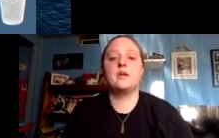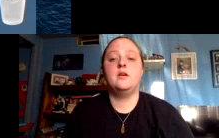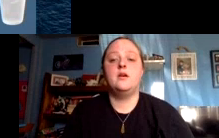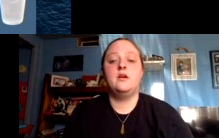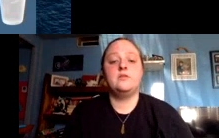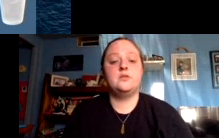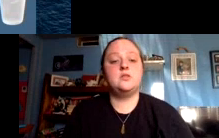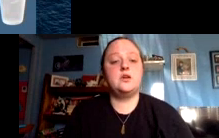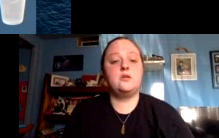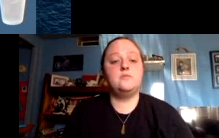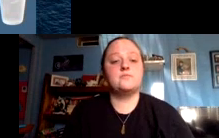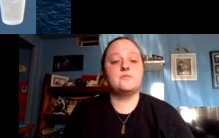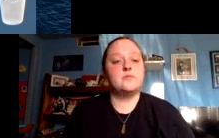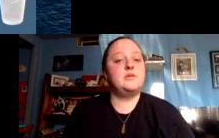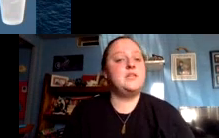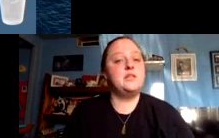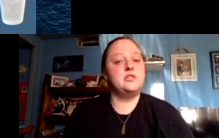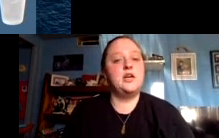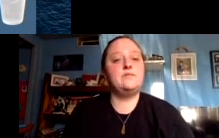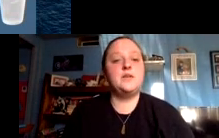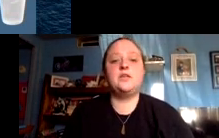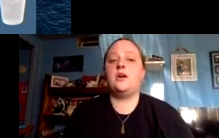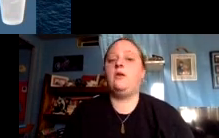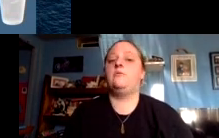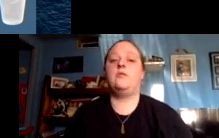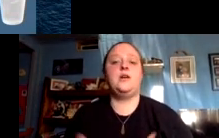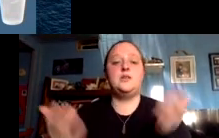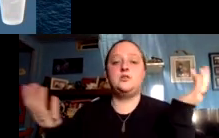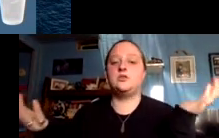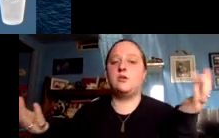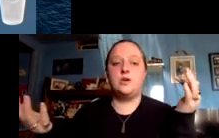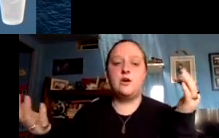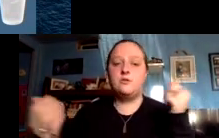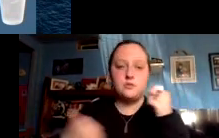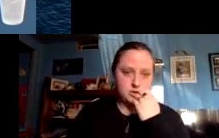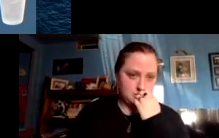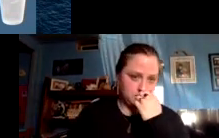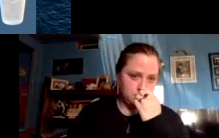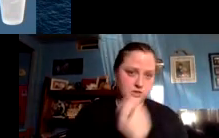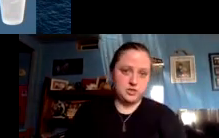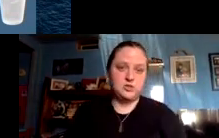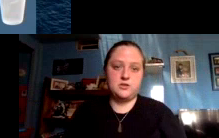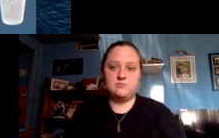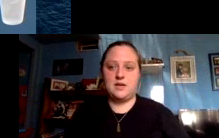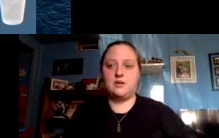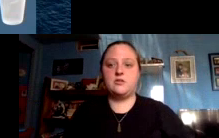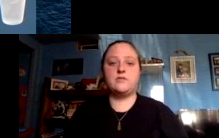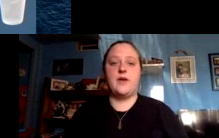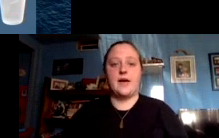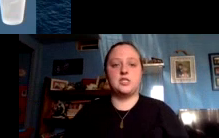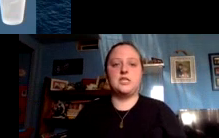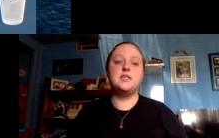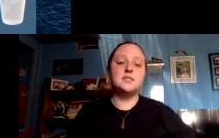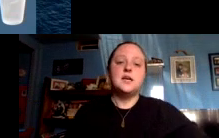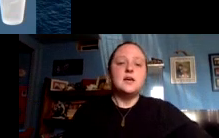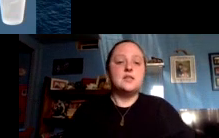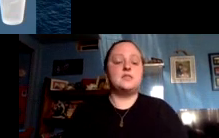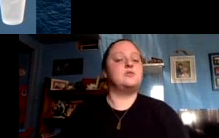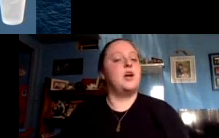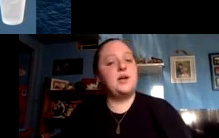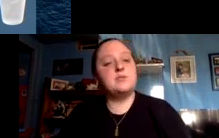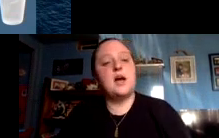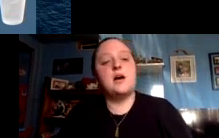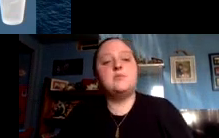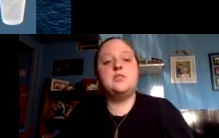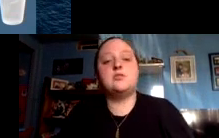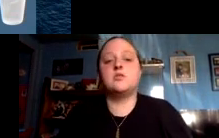Okay. So we need to try and figure out what is going on with her. So we consult a medical fact sheet